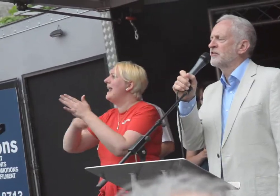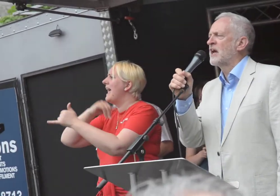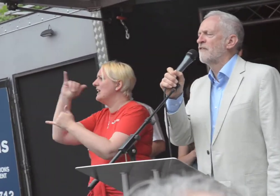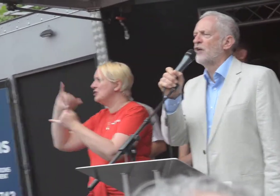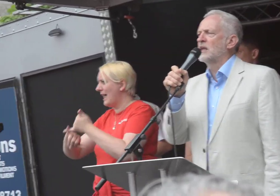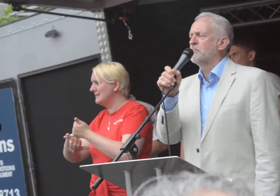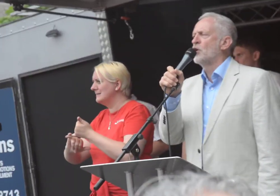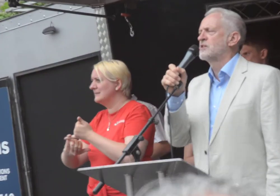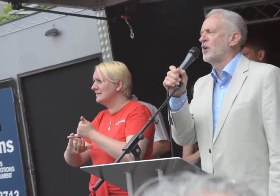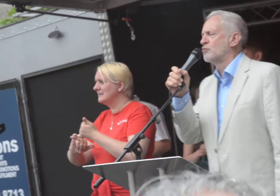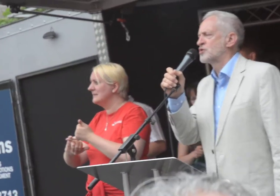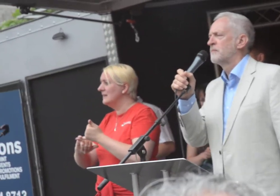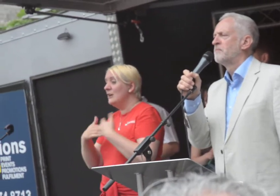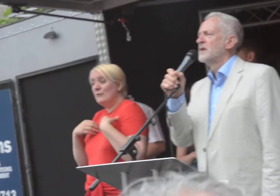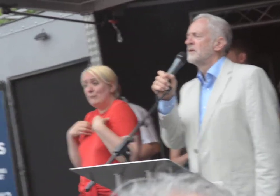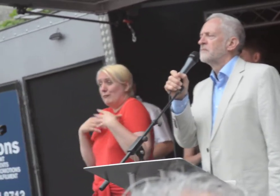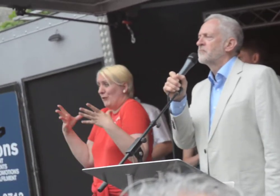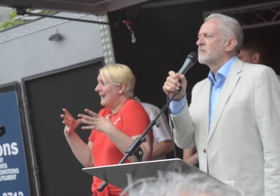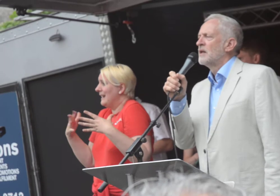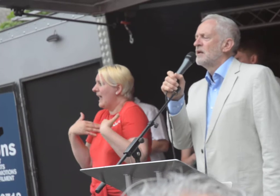of healthcare free at the point of use.